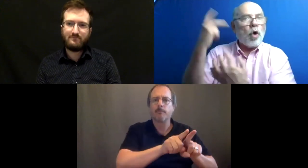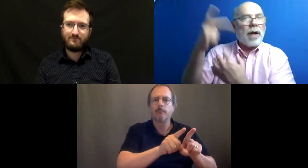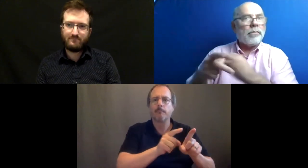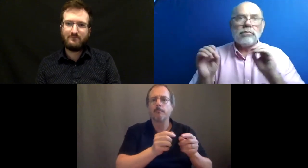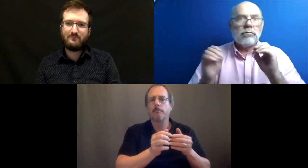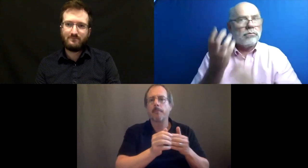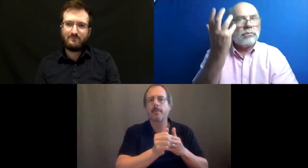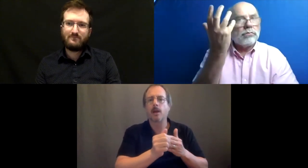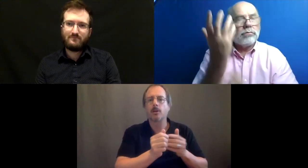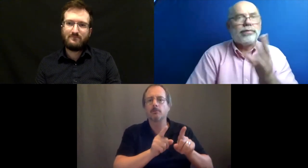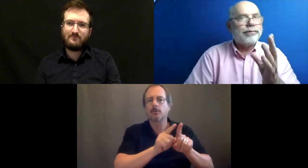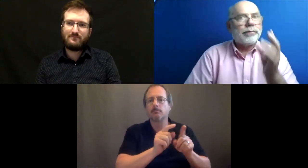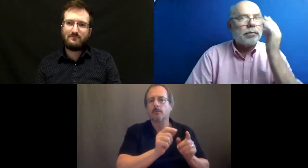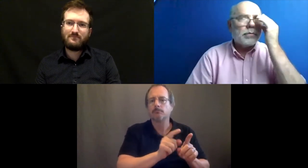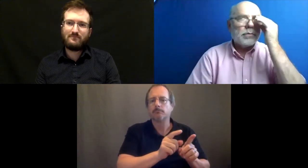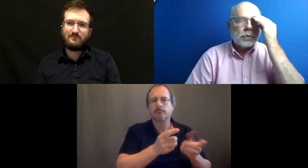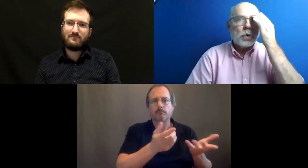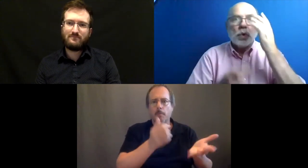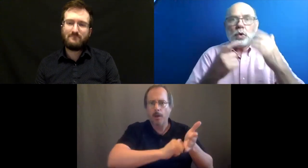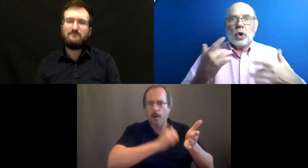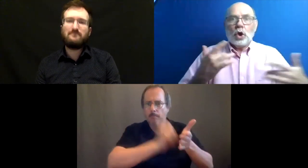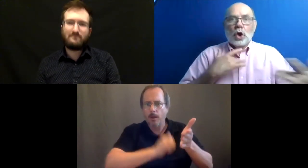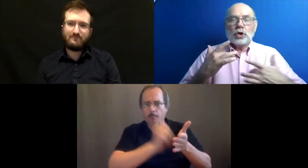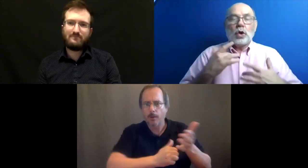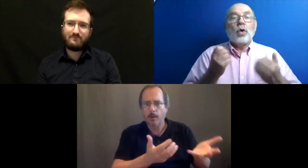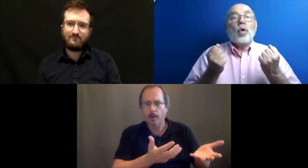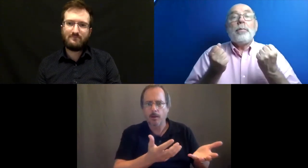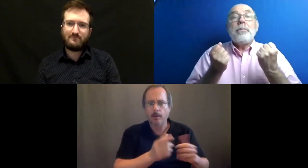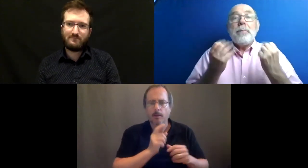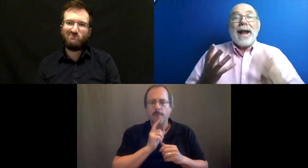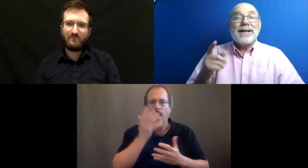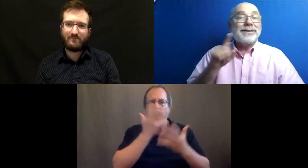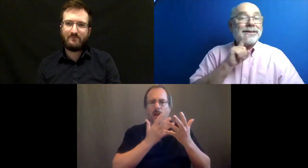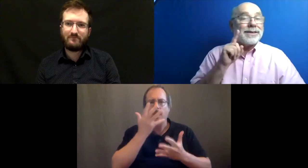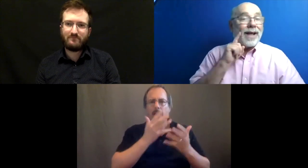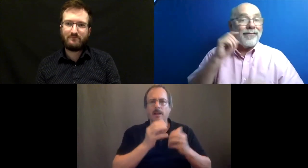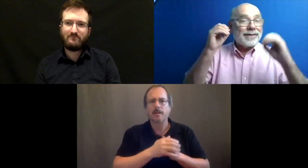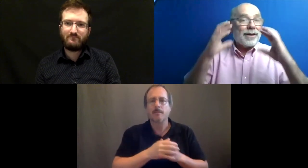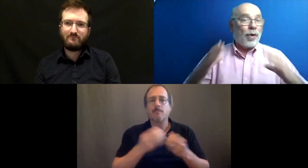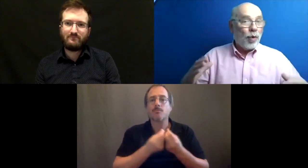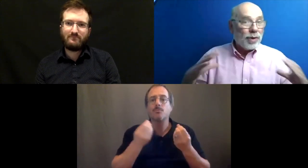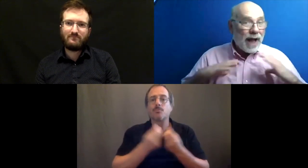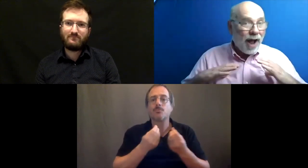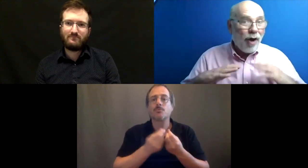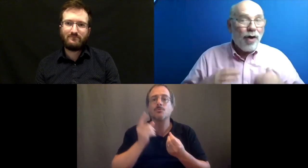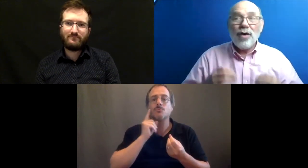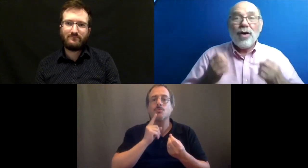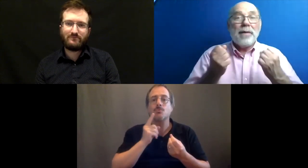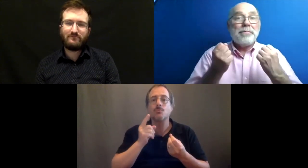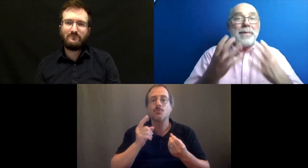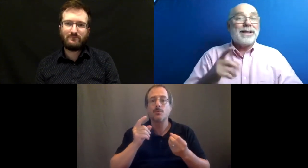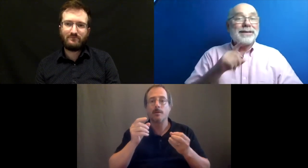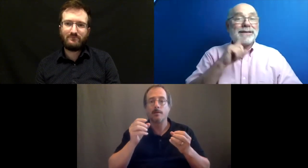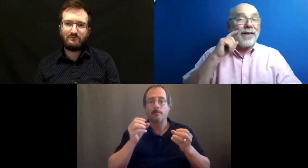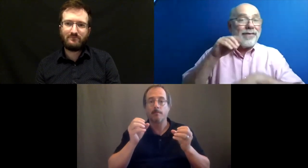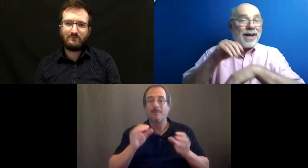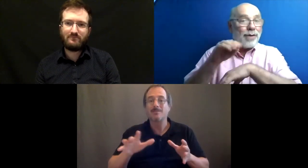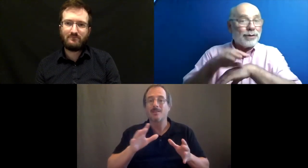opportunities. We're not seeing the mentorship programs anymore. They just don't exist. A lot of our deaf